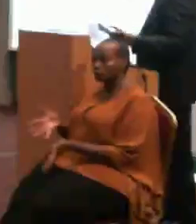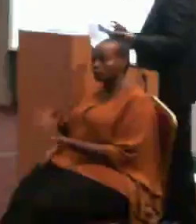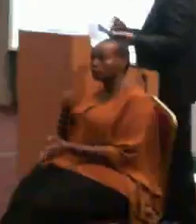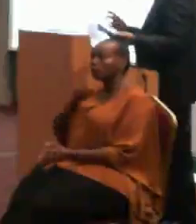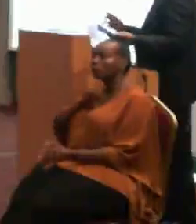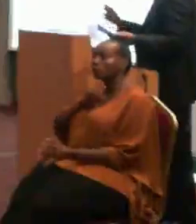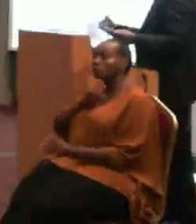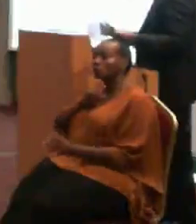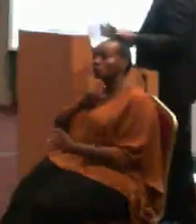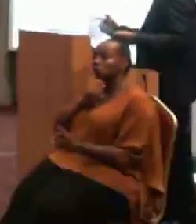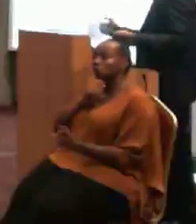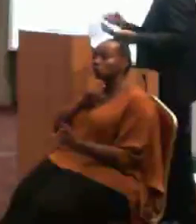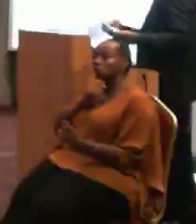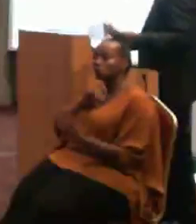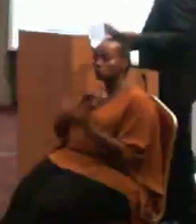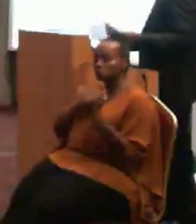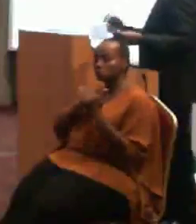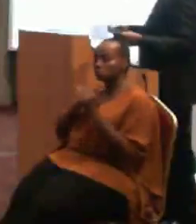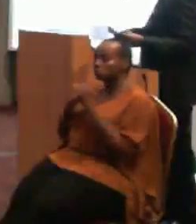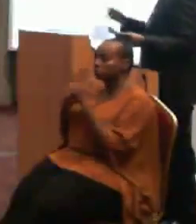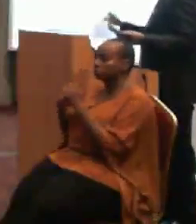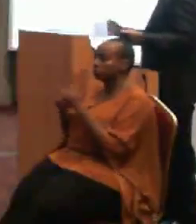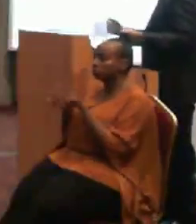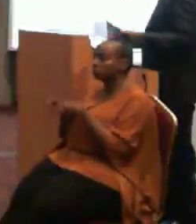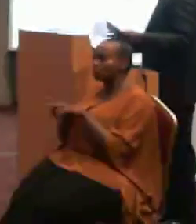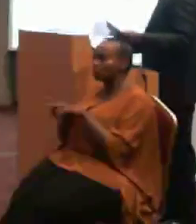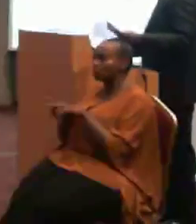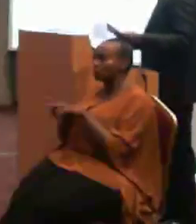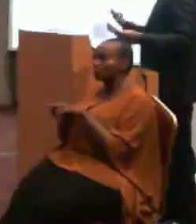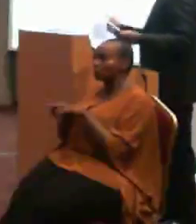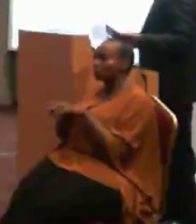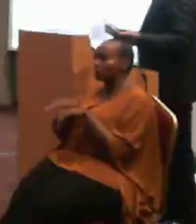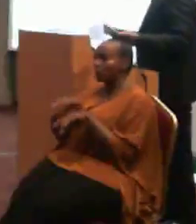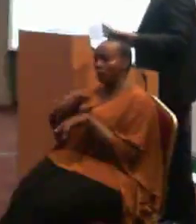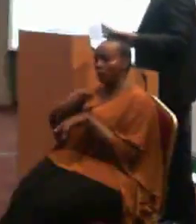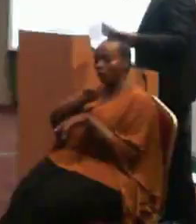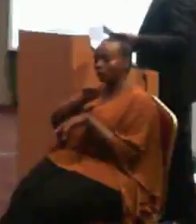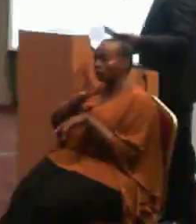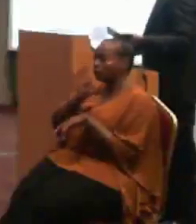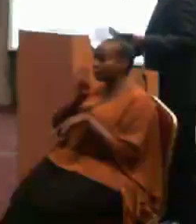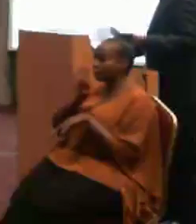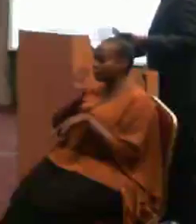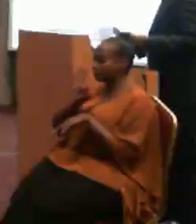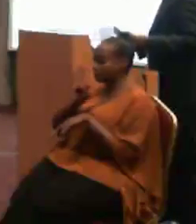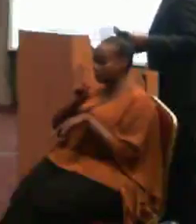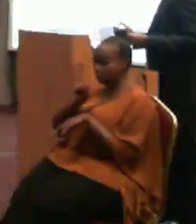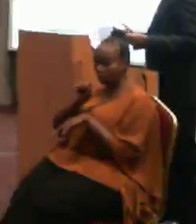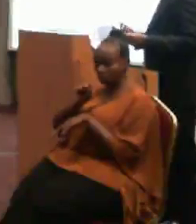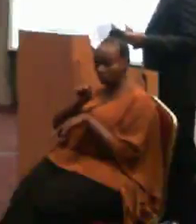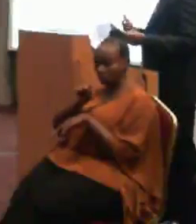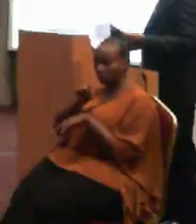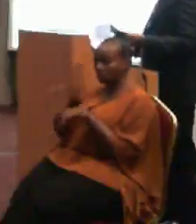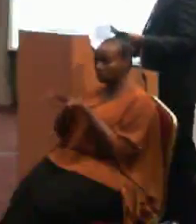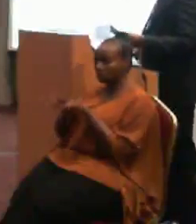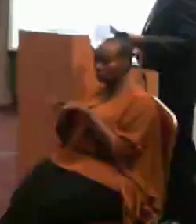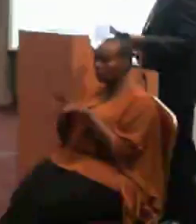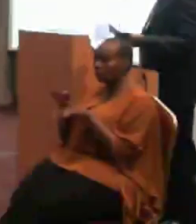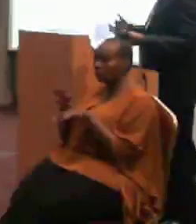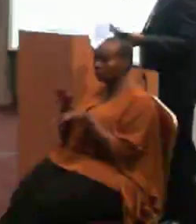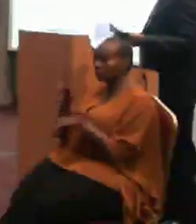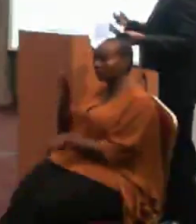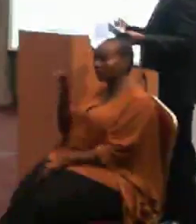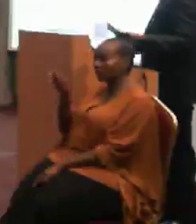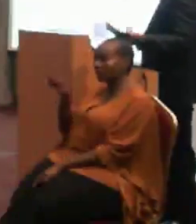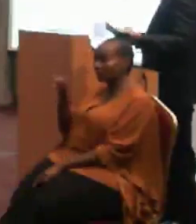two clauses interchangeably, the material adverse conditions, material adverse effect. And the point that I made there is that if you have a tariff